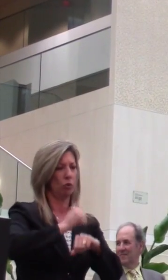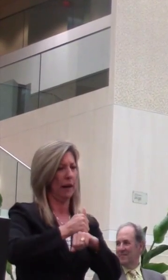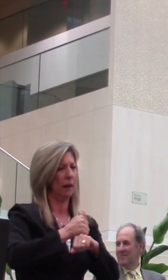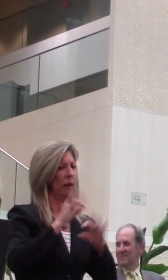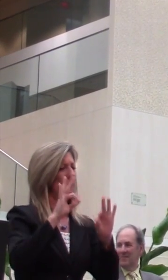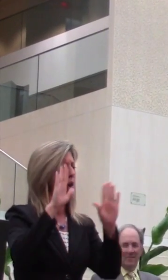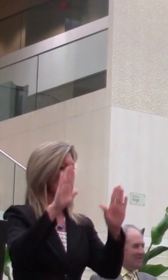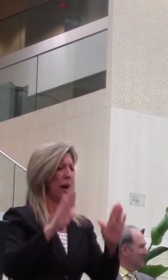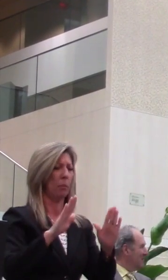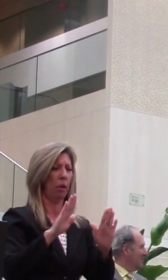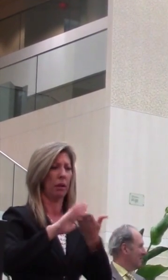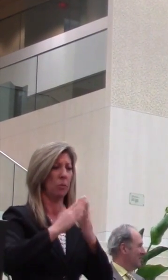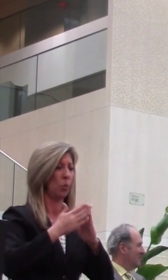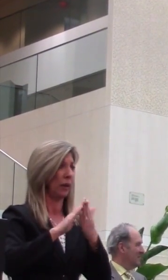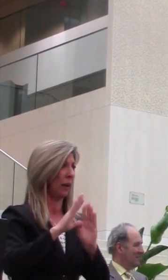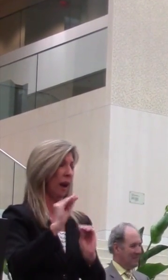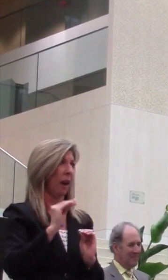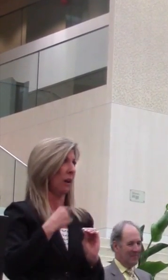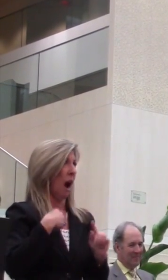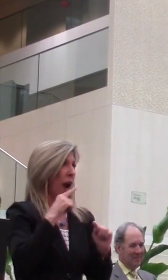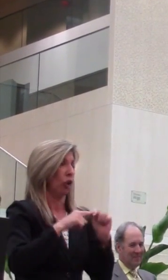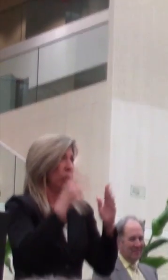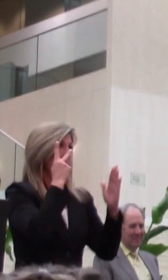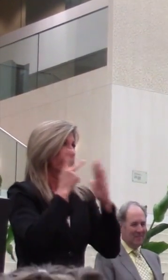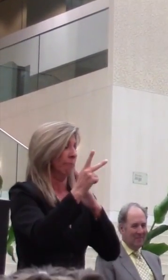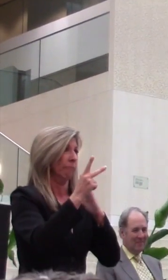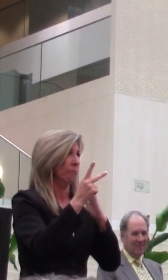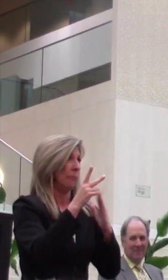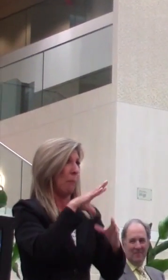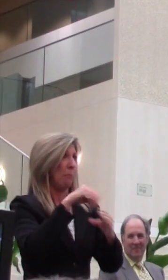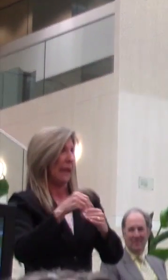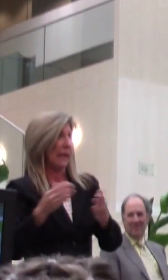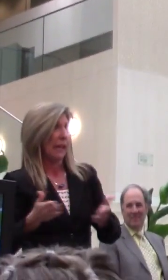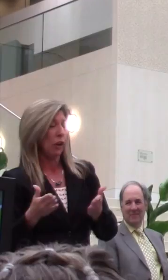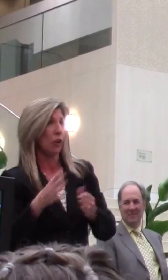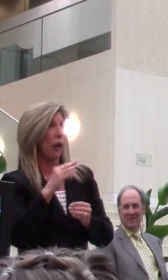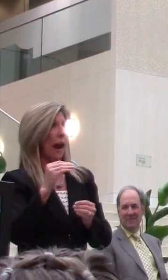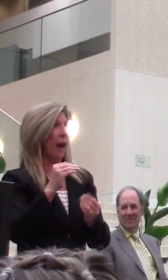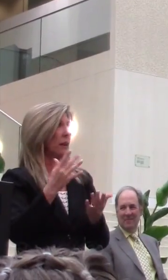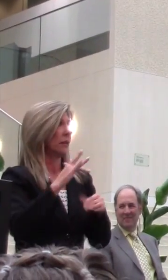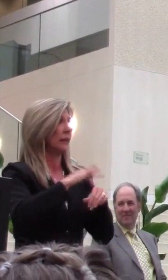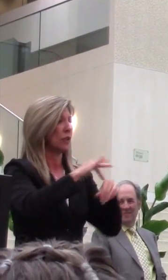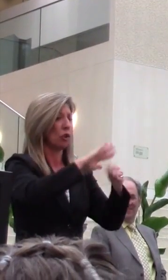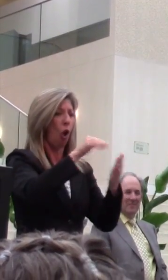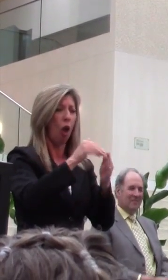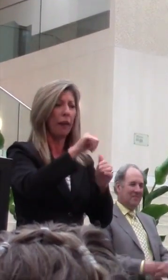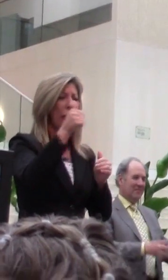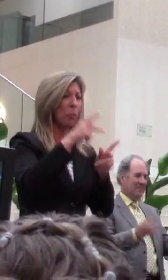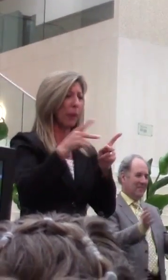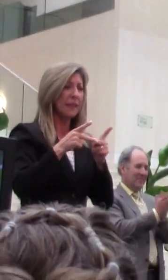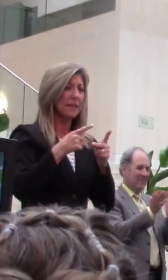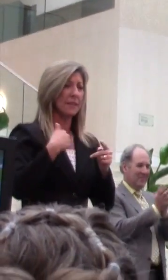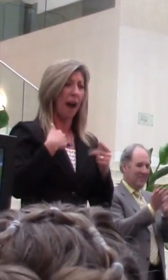have foreseen being here and being in all the other places that this position has taken me. Thank you so much.